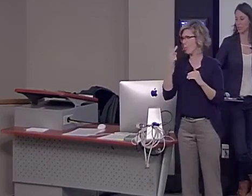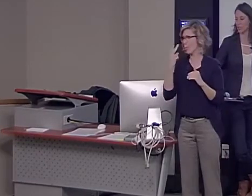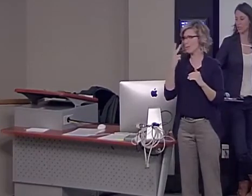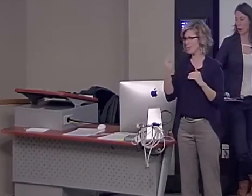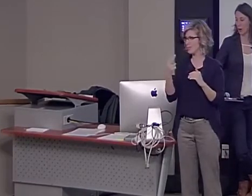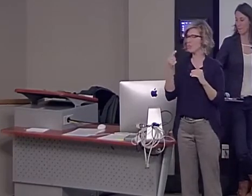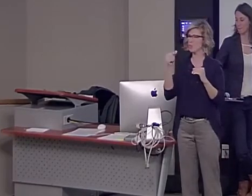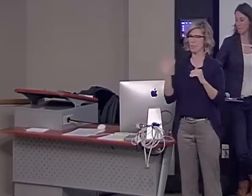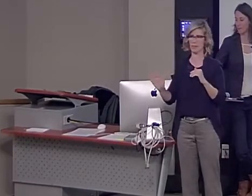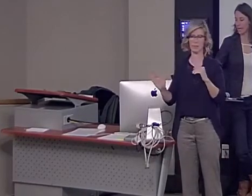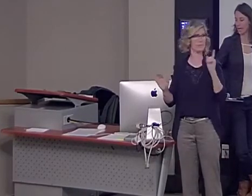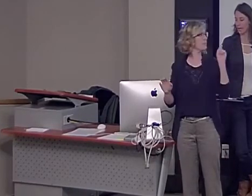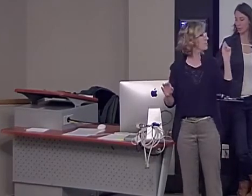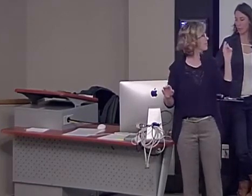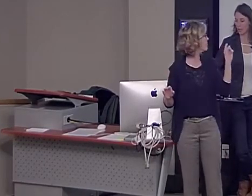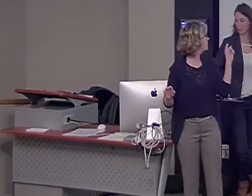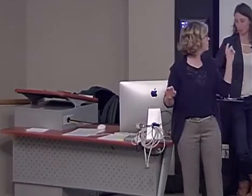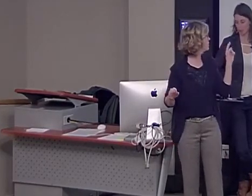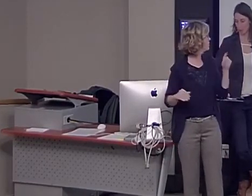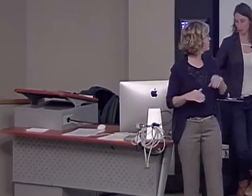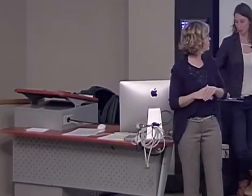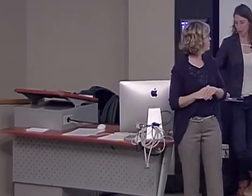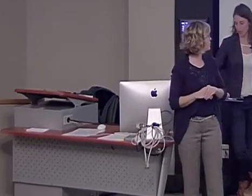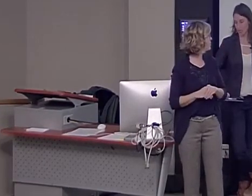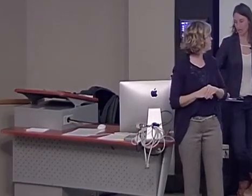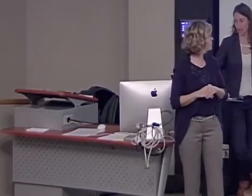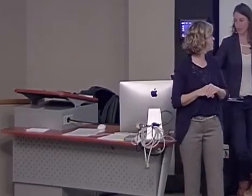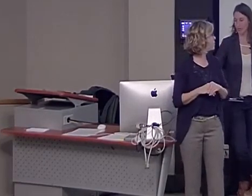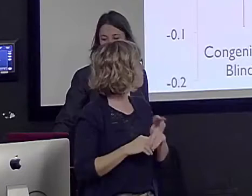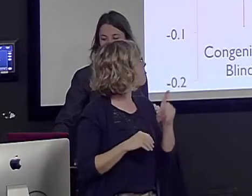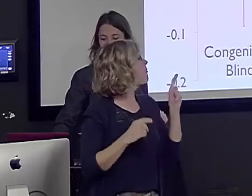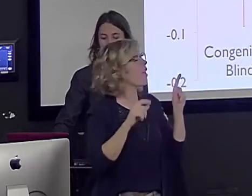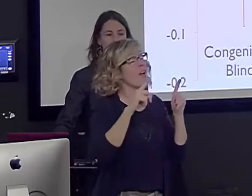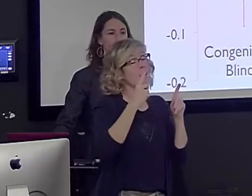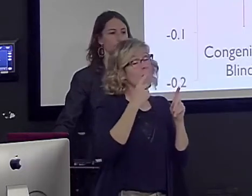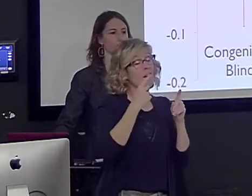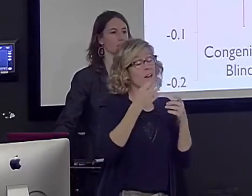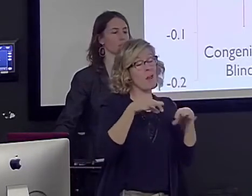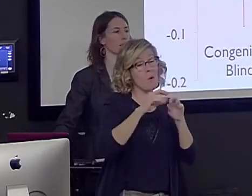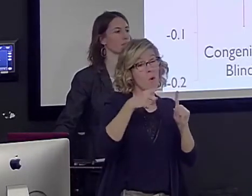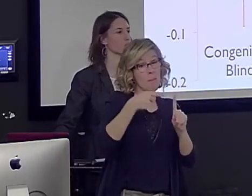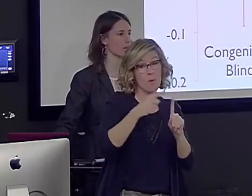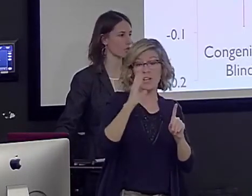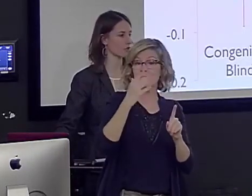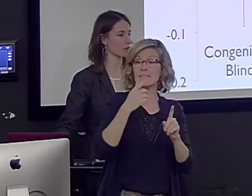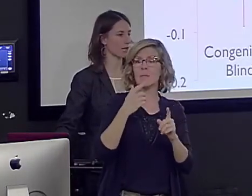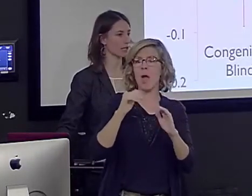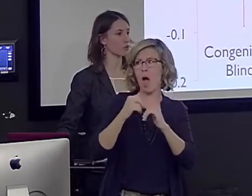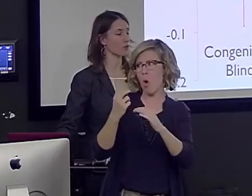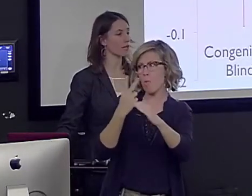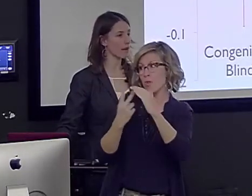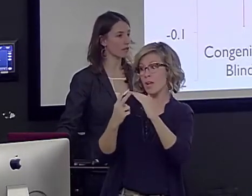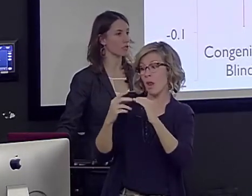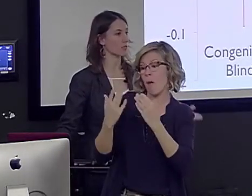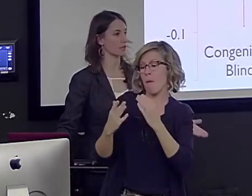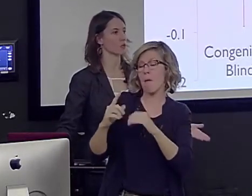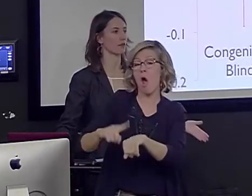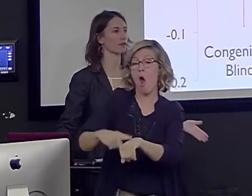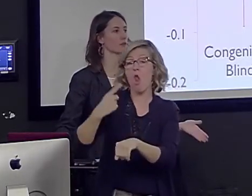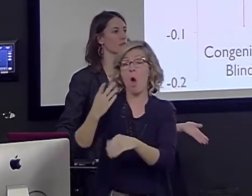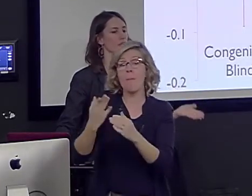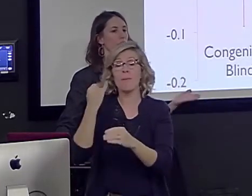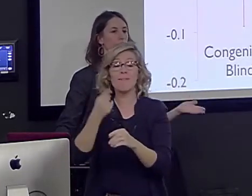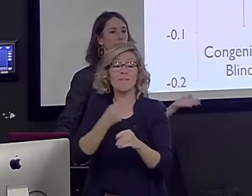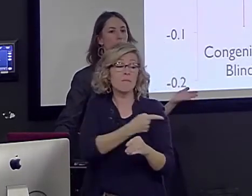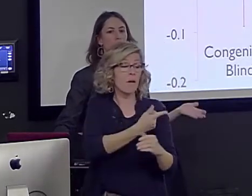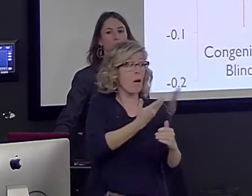green. And one important point is that this does not seem to be predicted by the duration of blindness. So you might imagine somebody who's blind